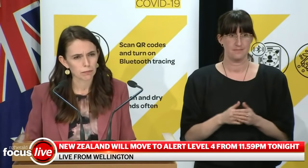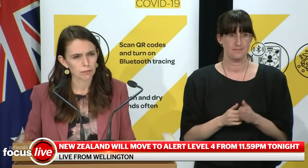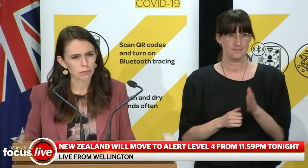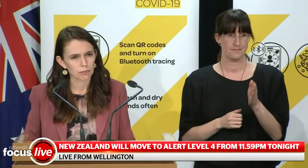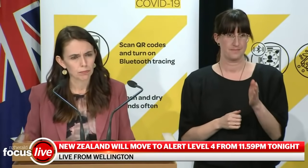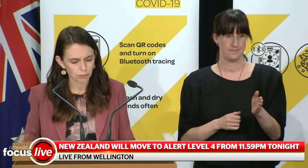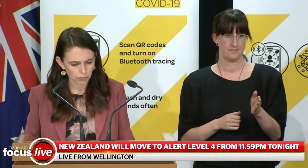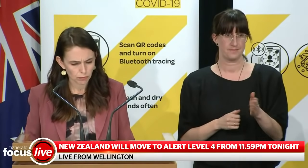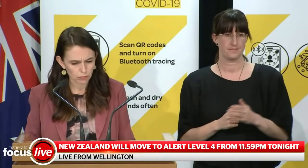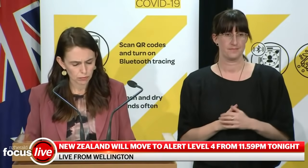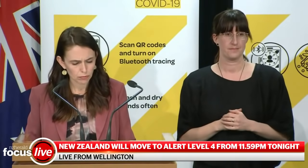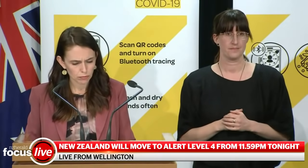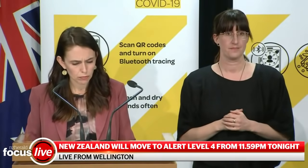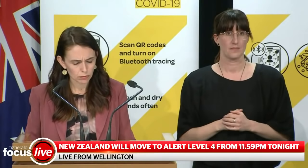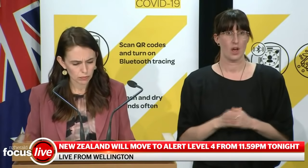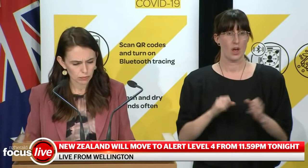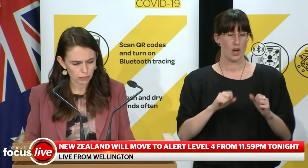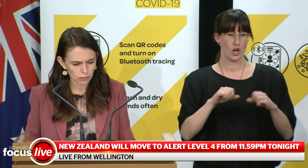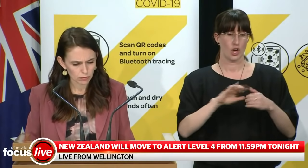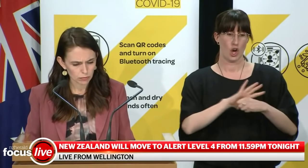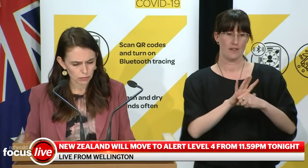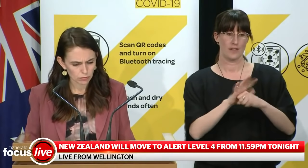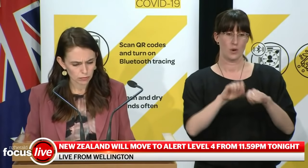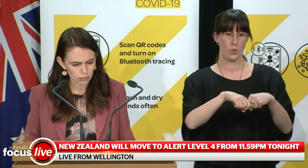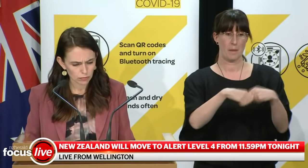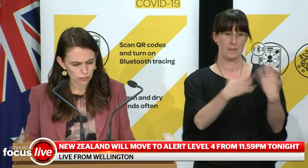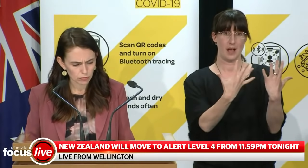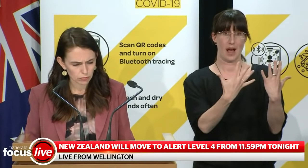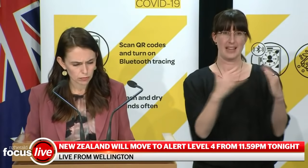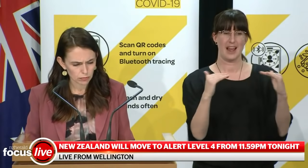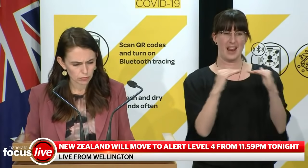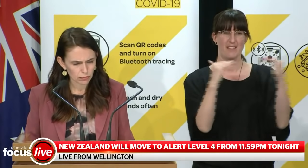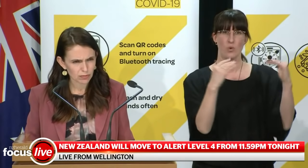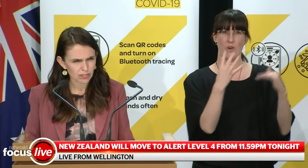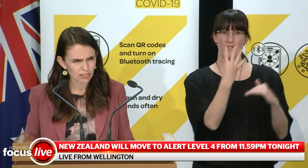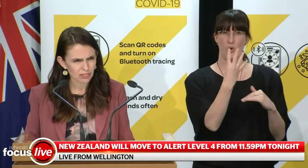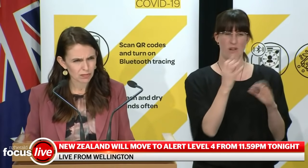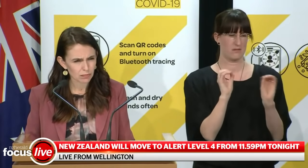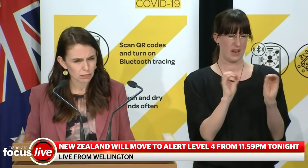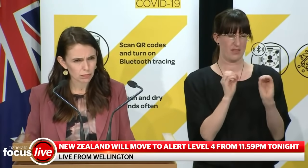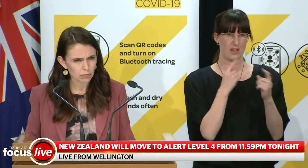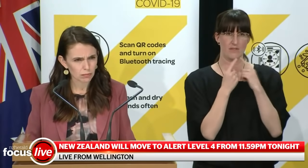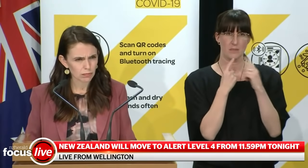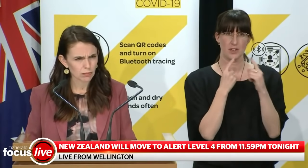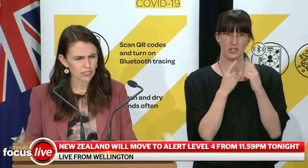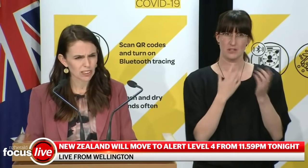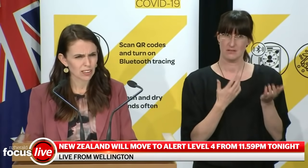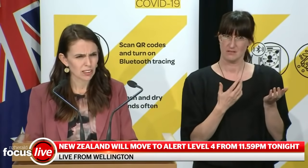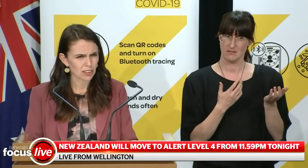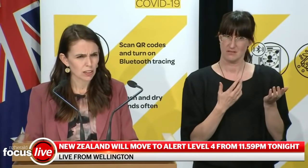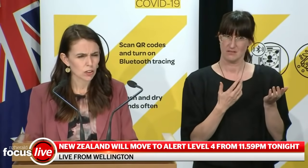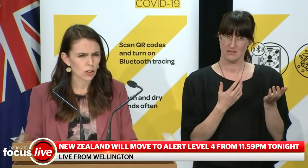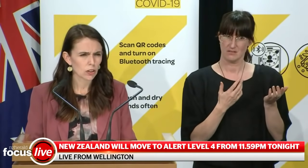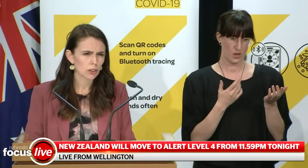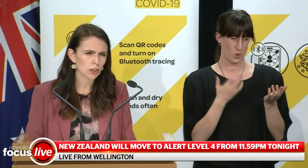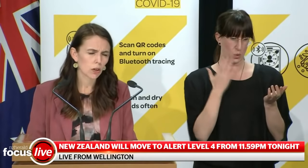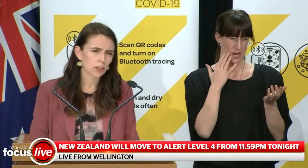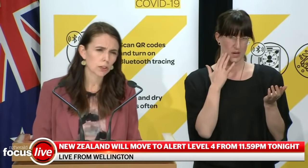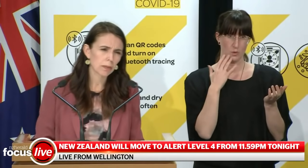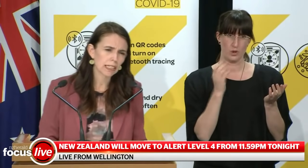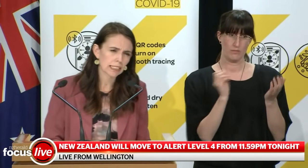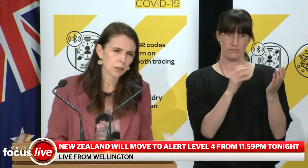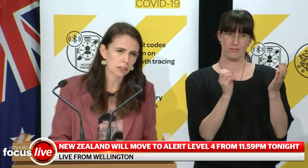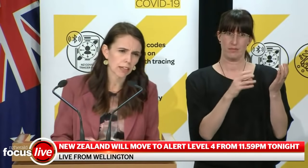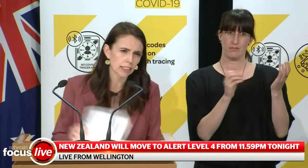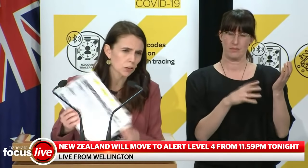Level 4 page on the COVID website currently has no information on it. This is going to be updated when they can. Do you have a timeline for when that might be? So